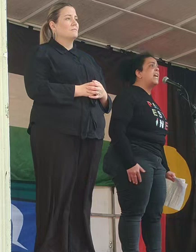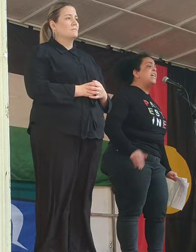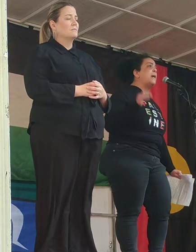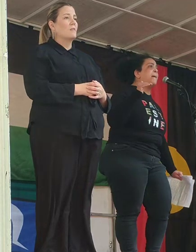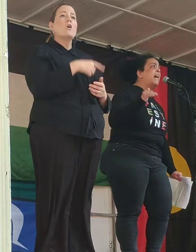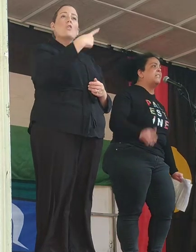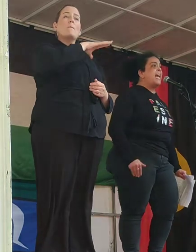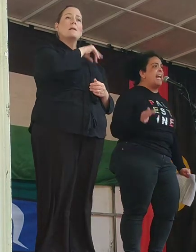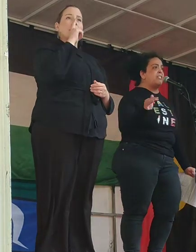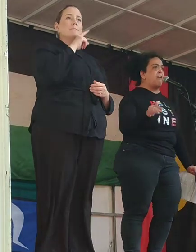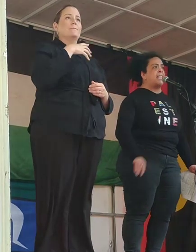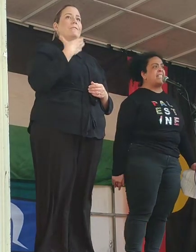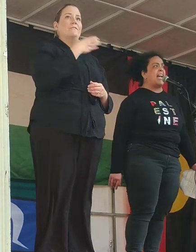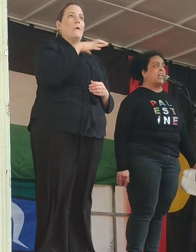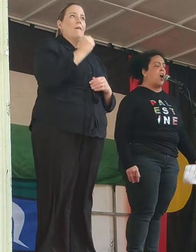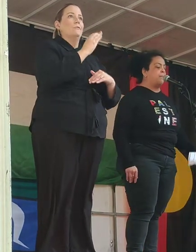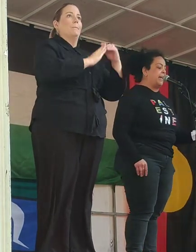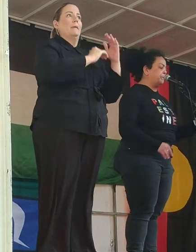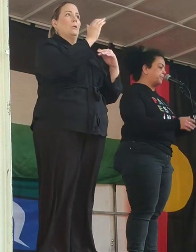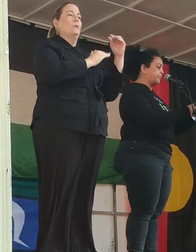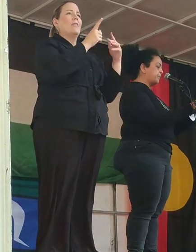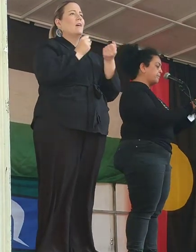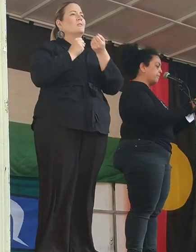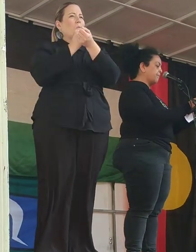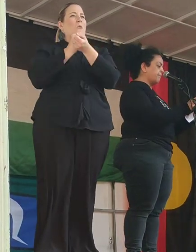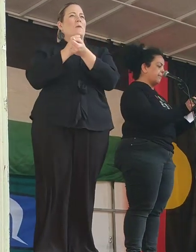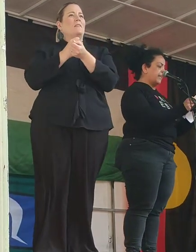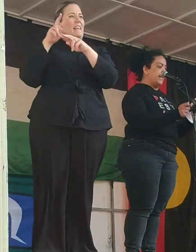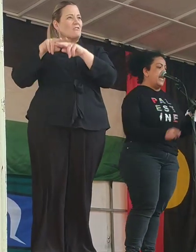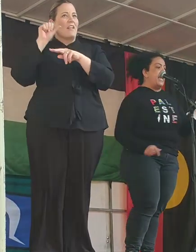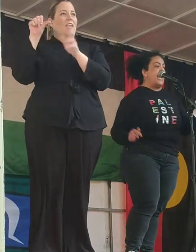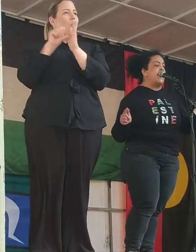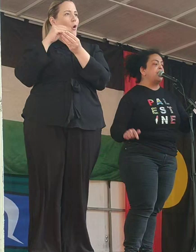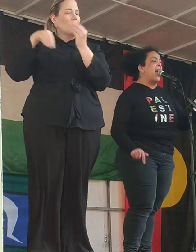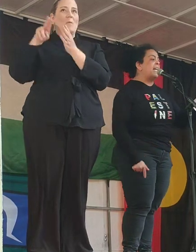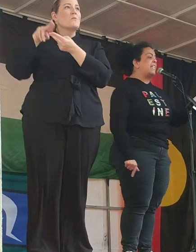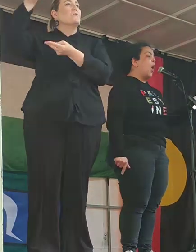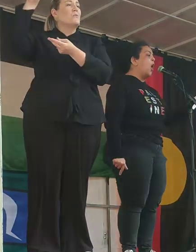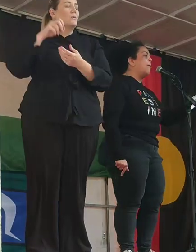forced to build Israel's state economy.